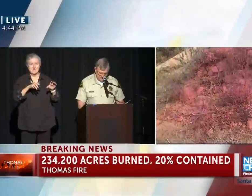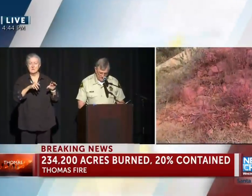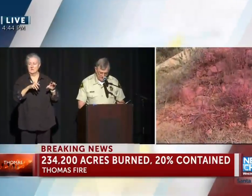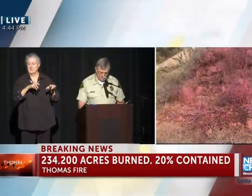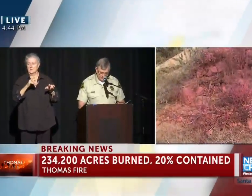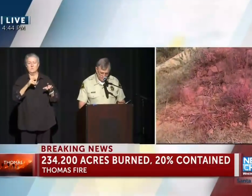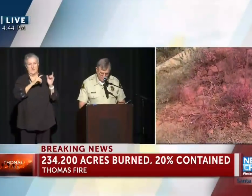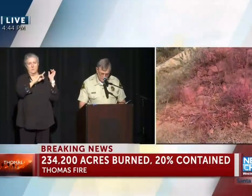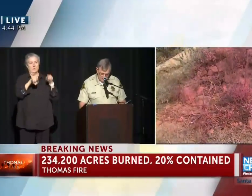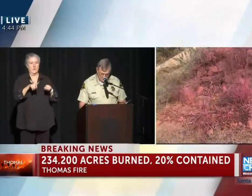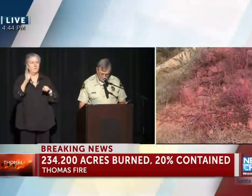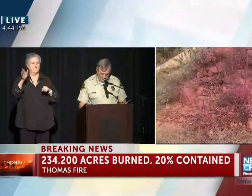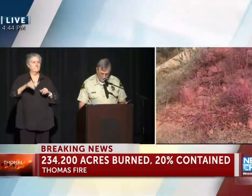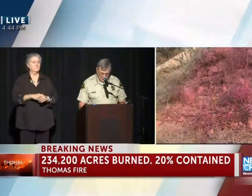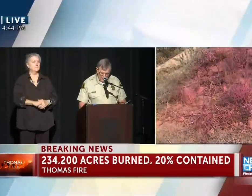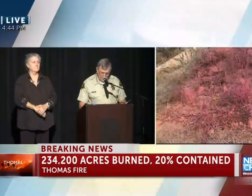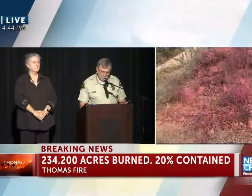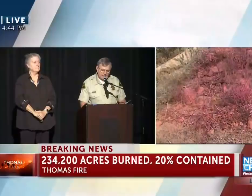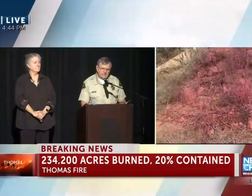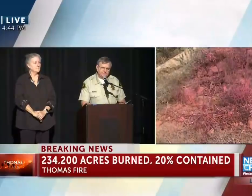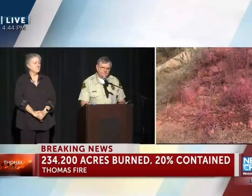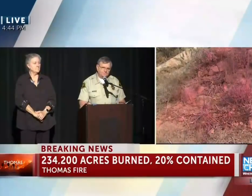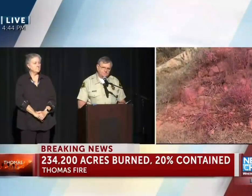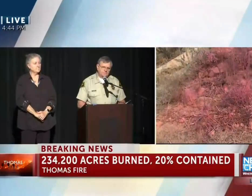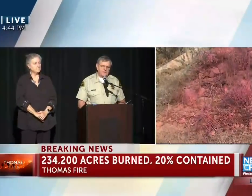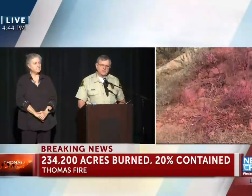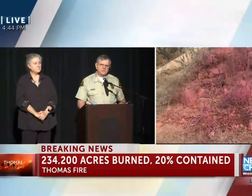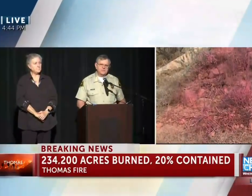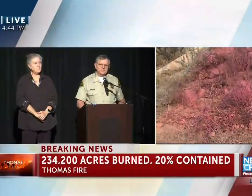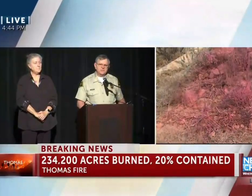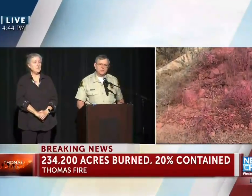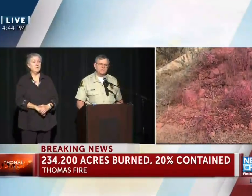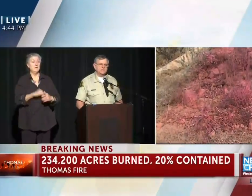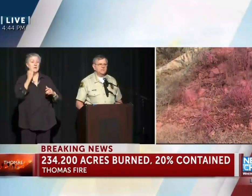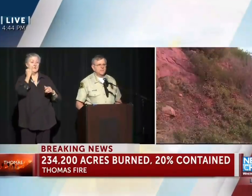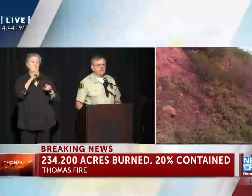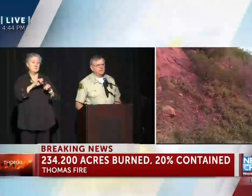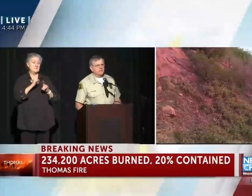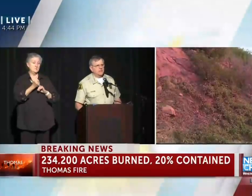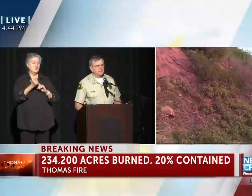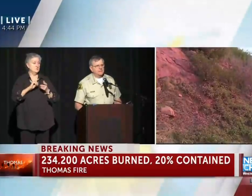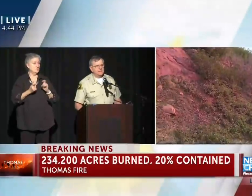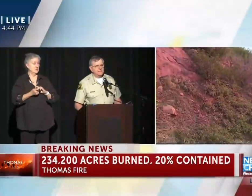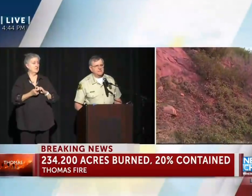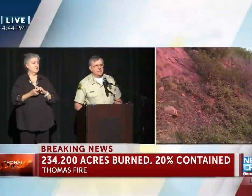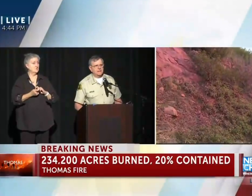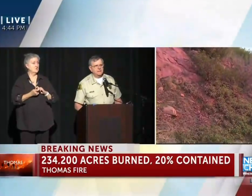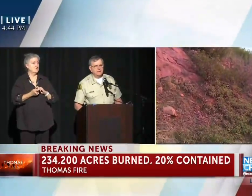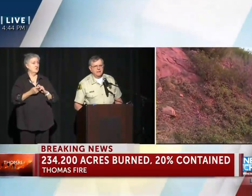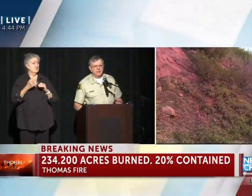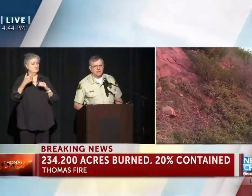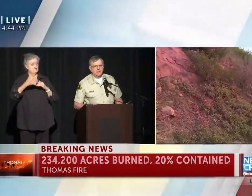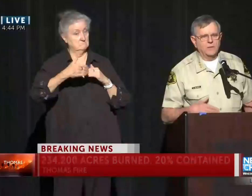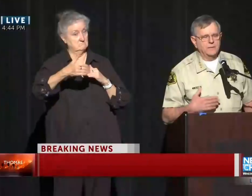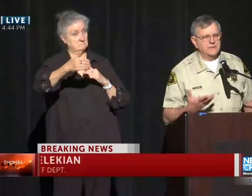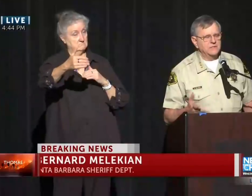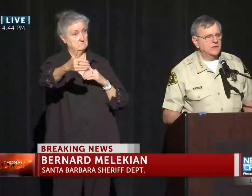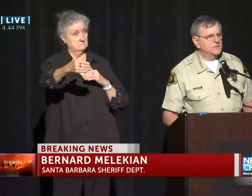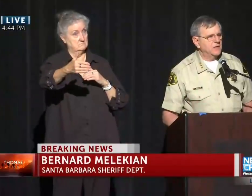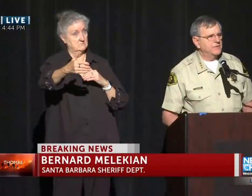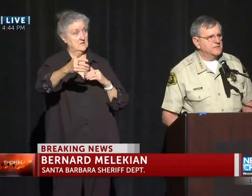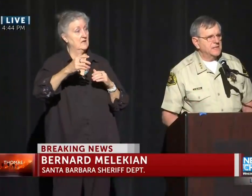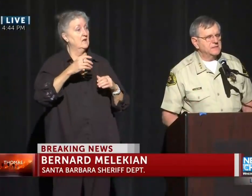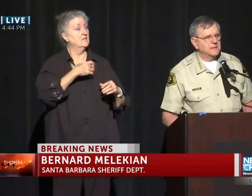do have units available to respond. Should the situation change in the days ahead,